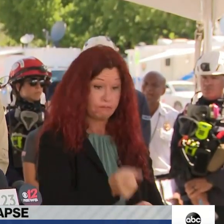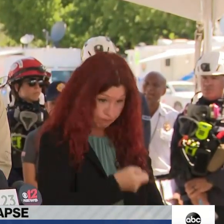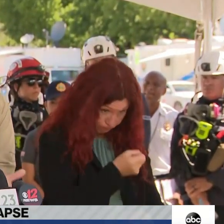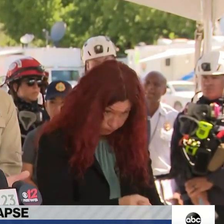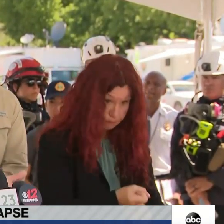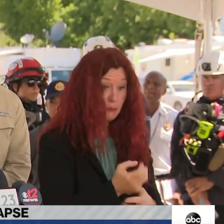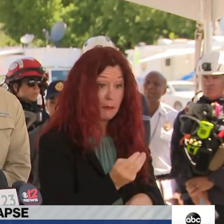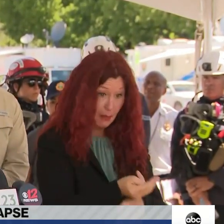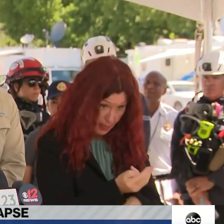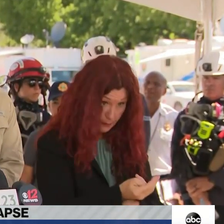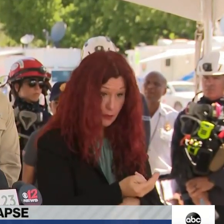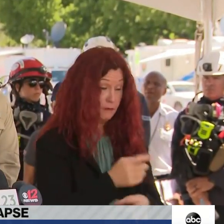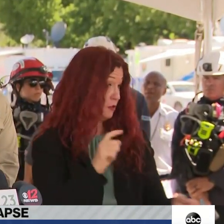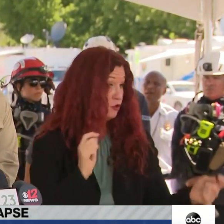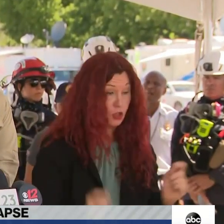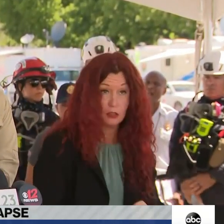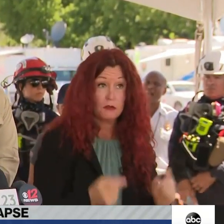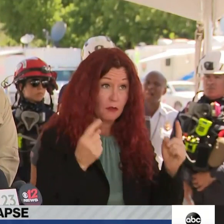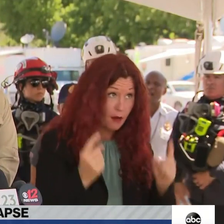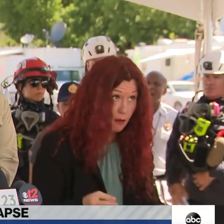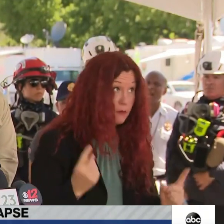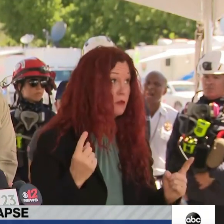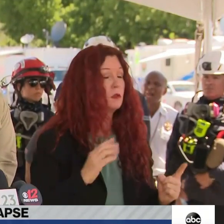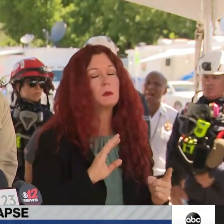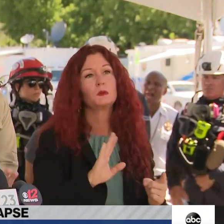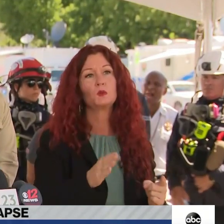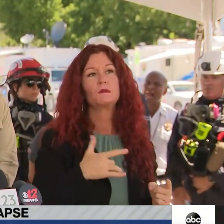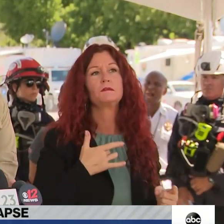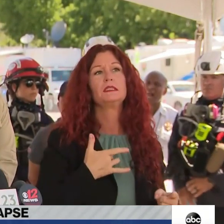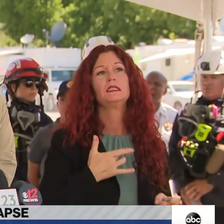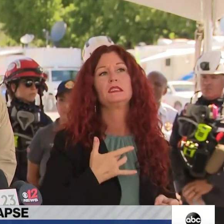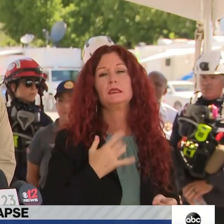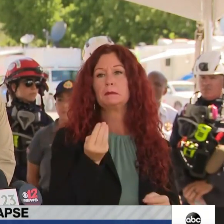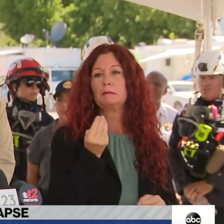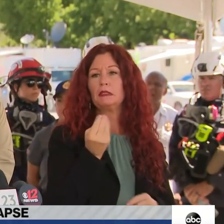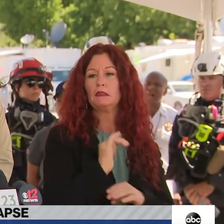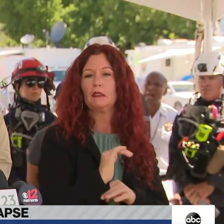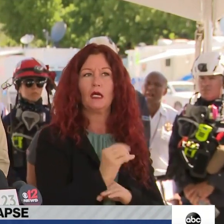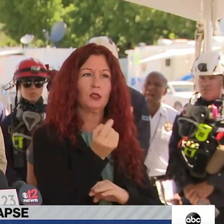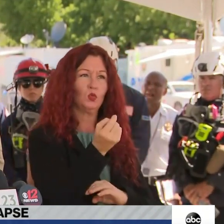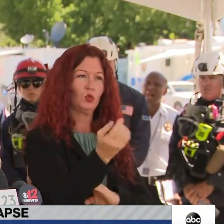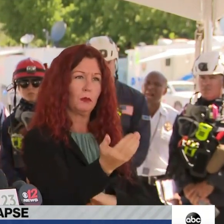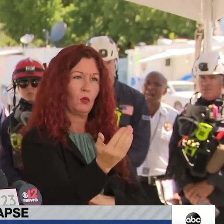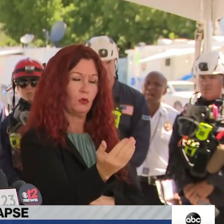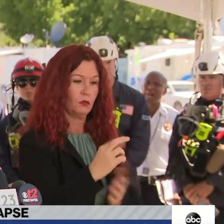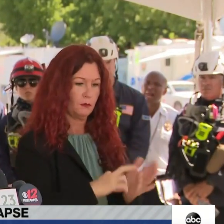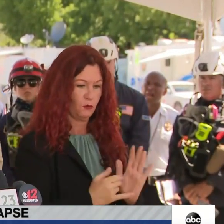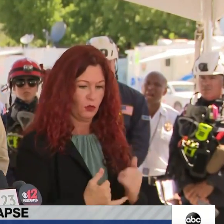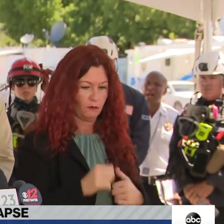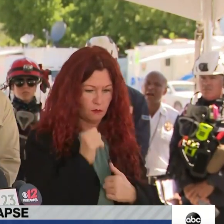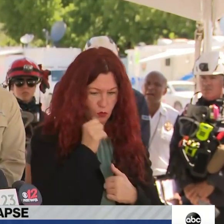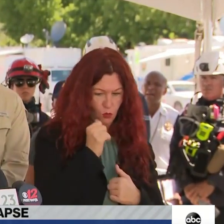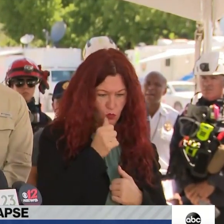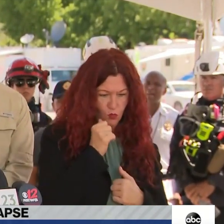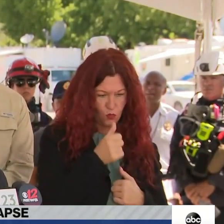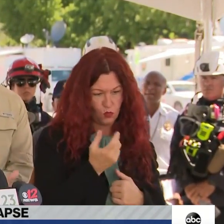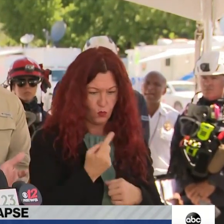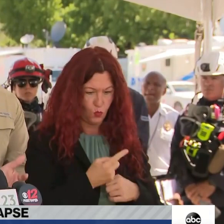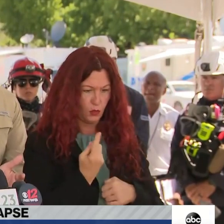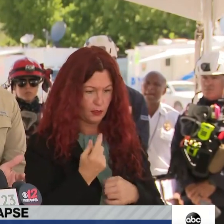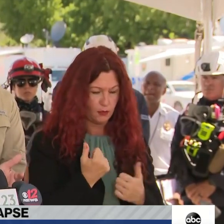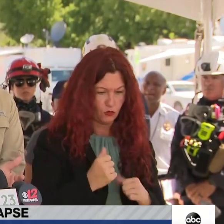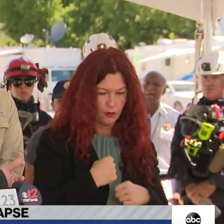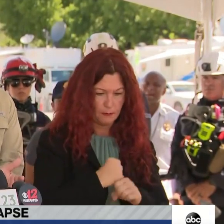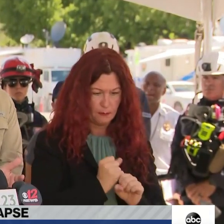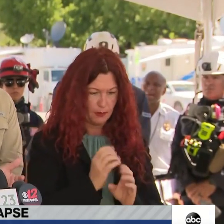hurricanes, I mean, we just want to give people the ability to prepare. The counties that we've enunciated, you know, that can change as